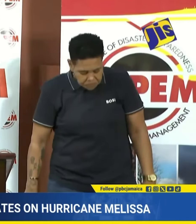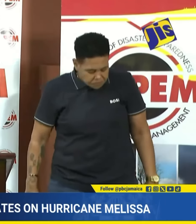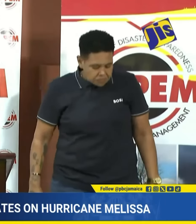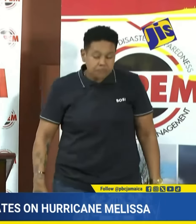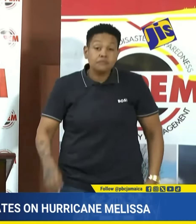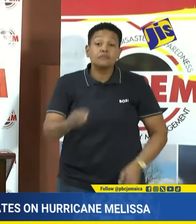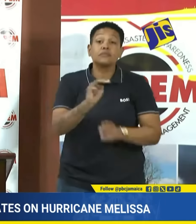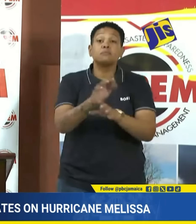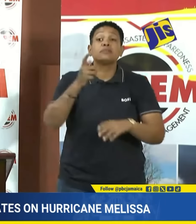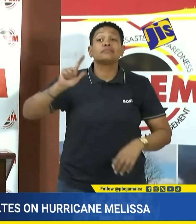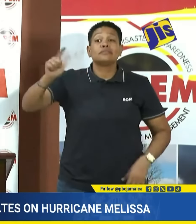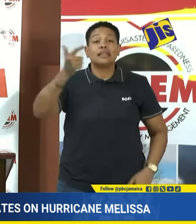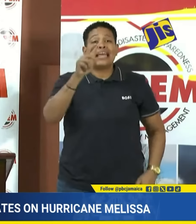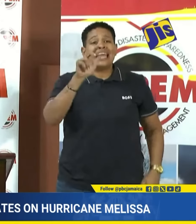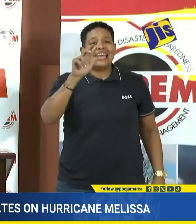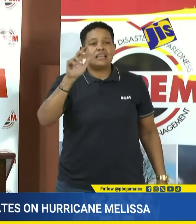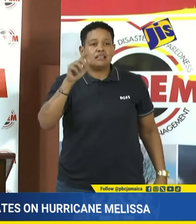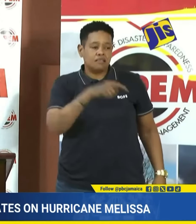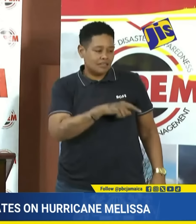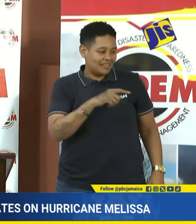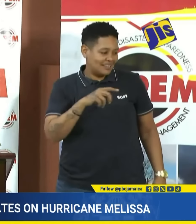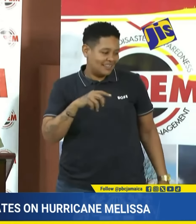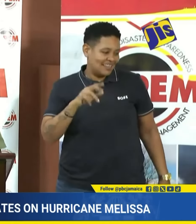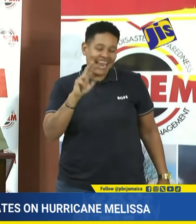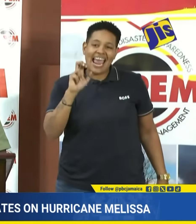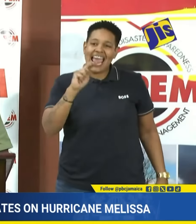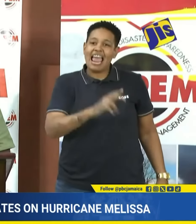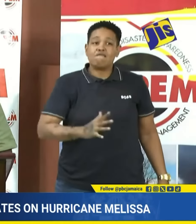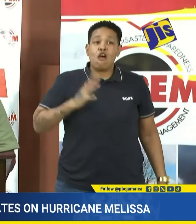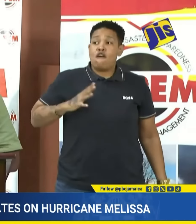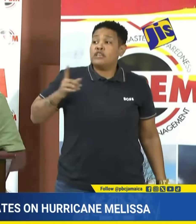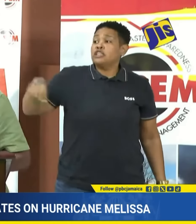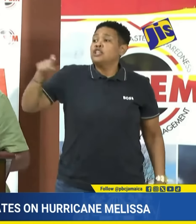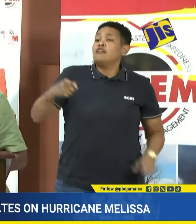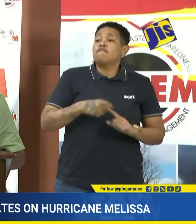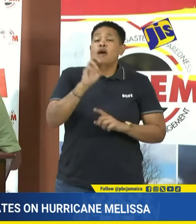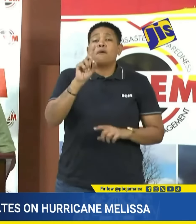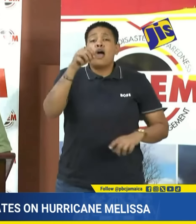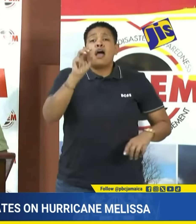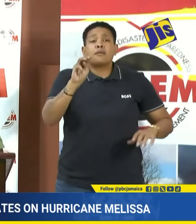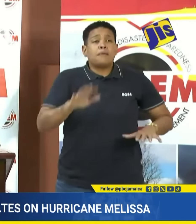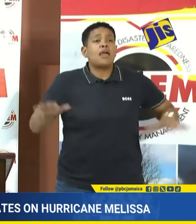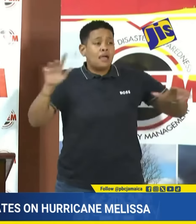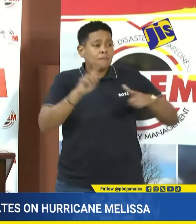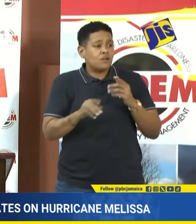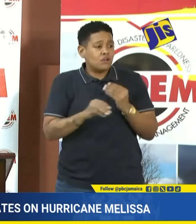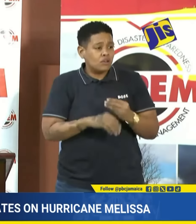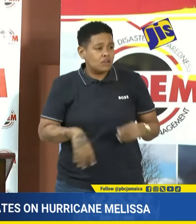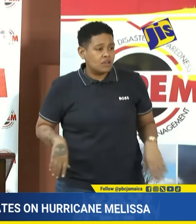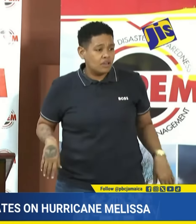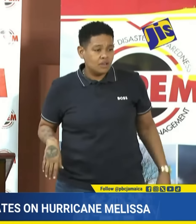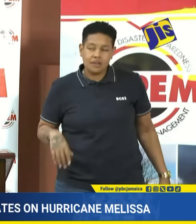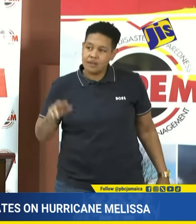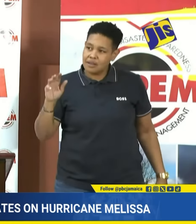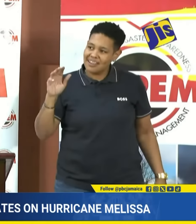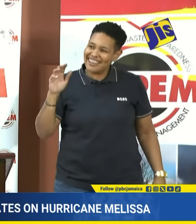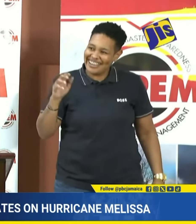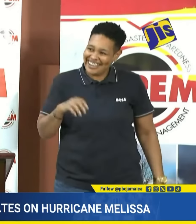colleague, Minister Evan, officials from ODPEM and members of